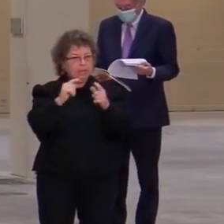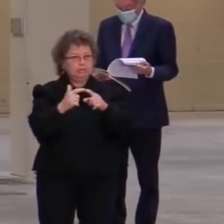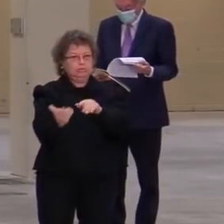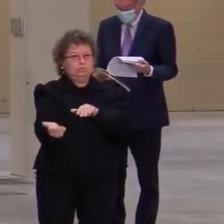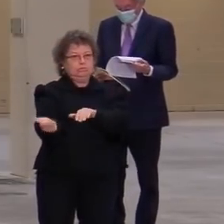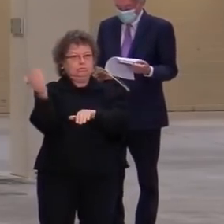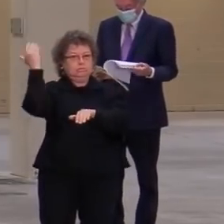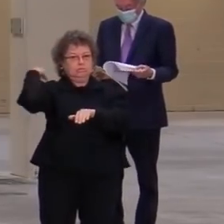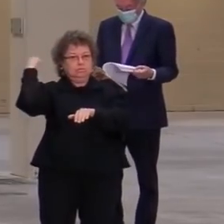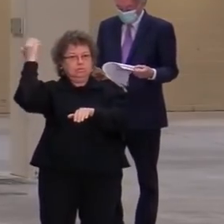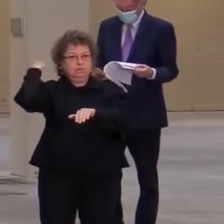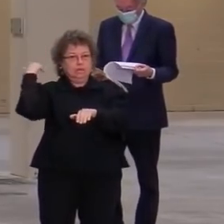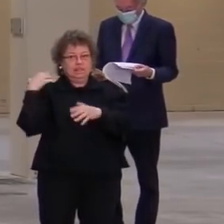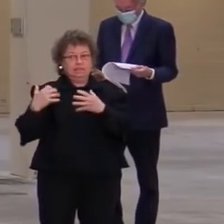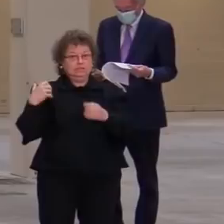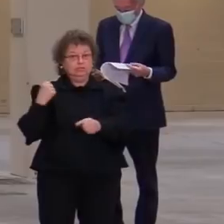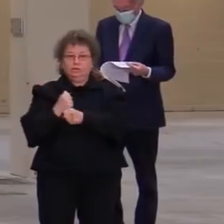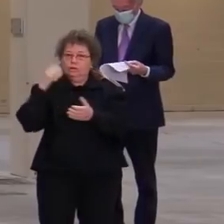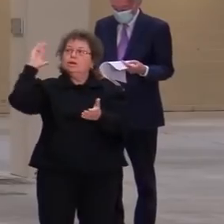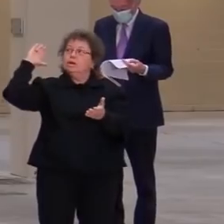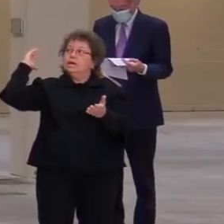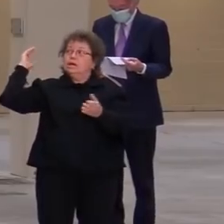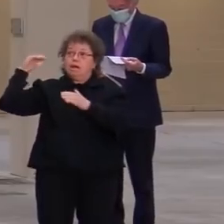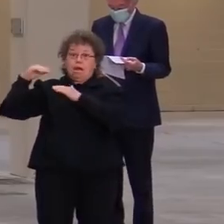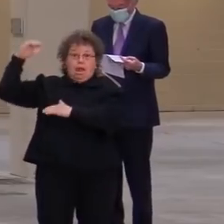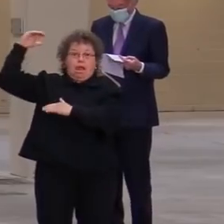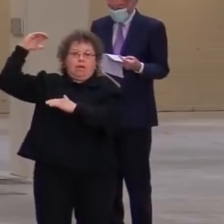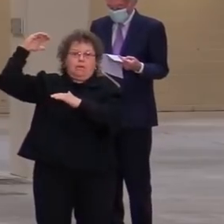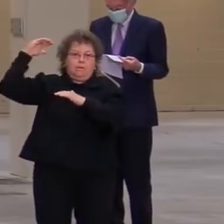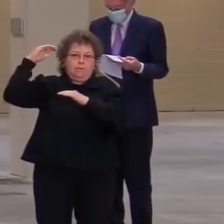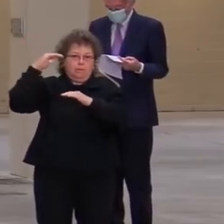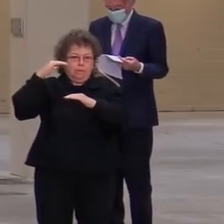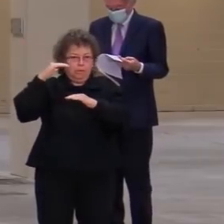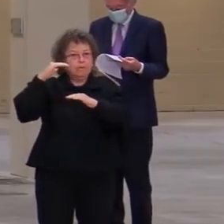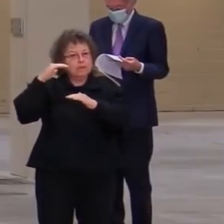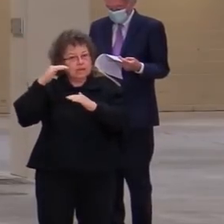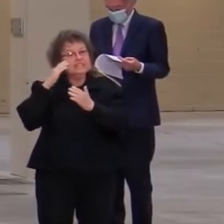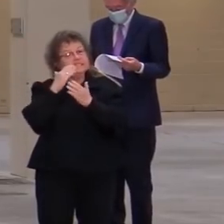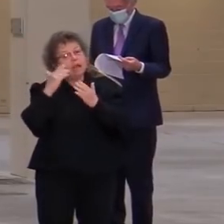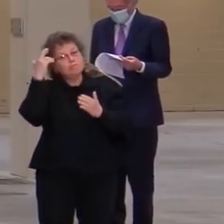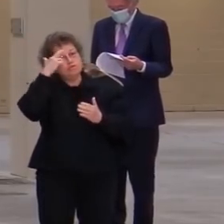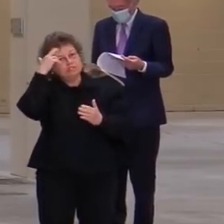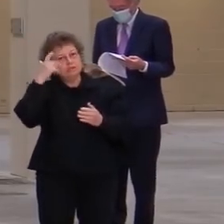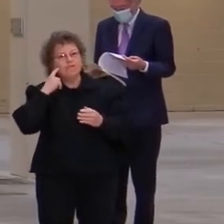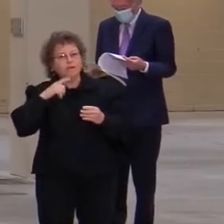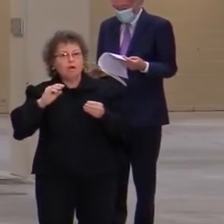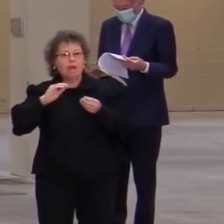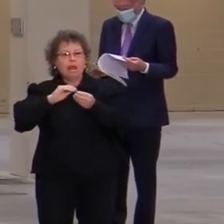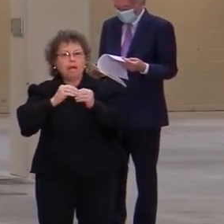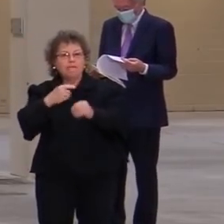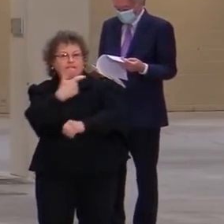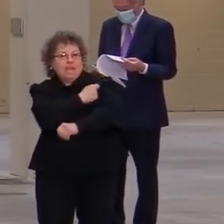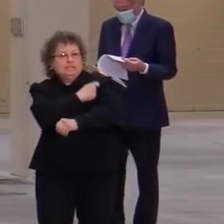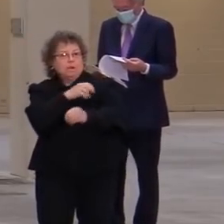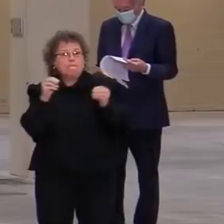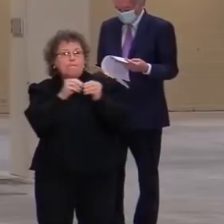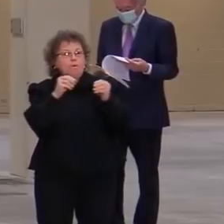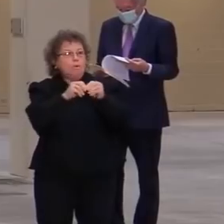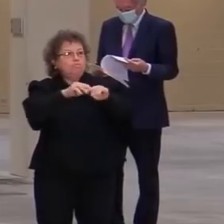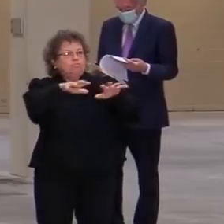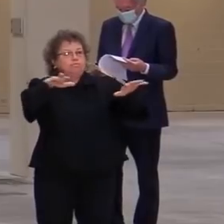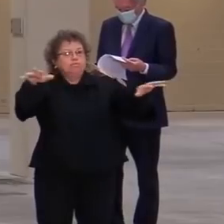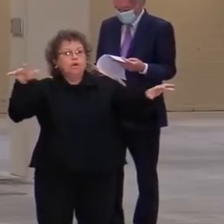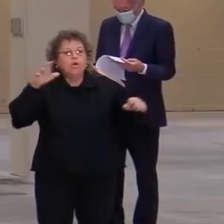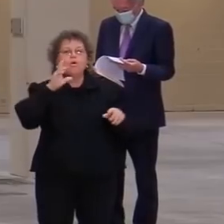the early part of this year. That's in some respects thanks to the high rate of vaccination we've seen for older